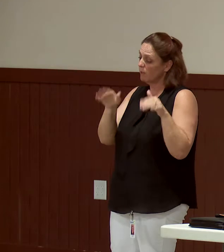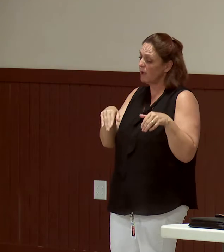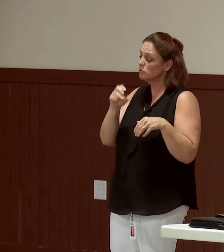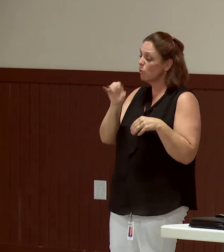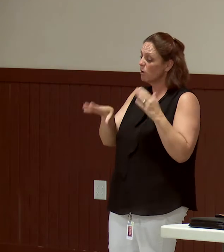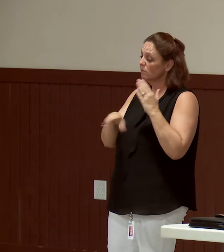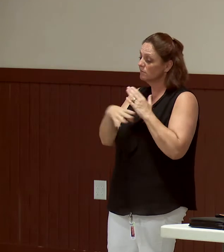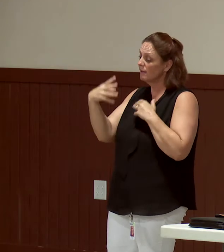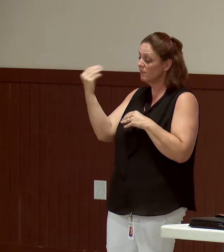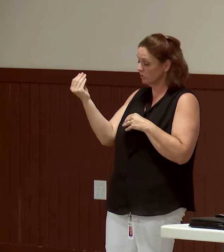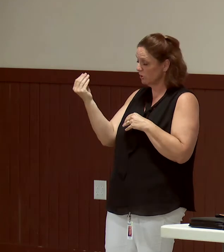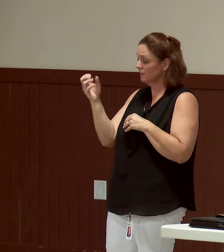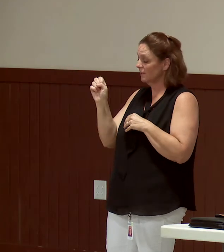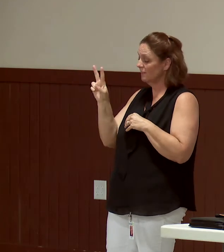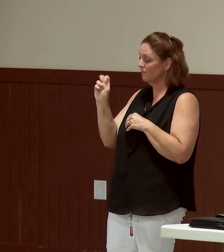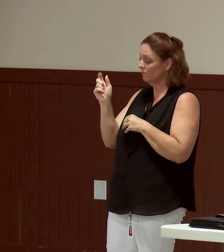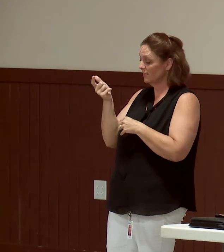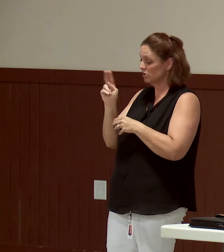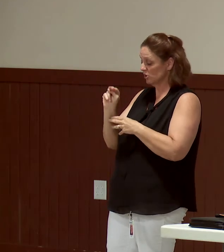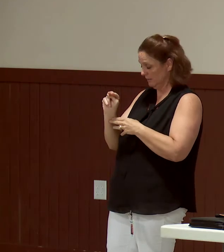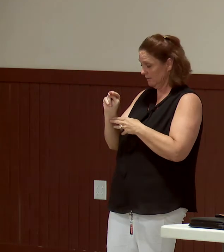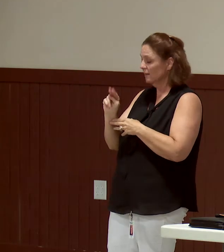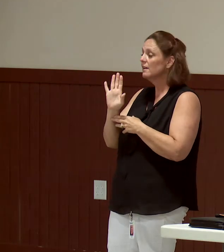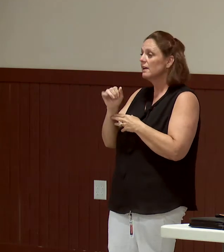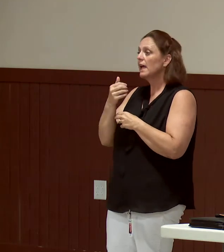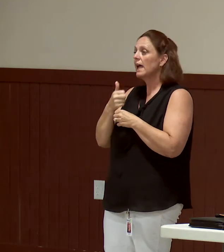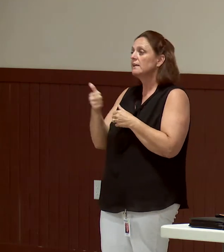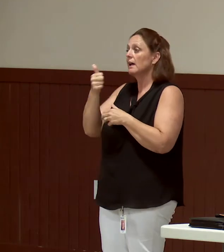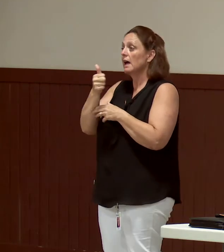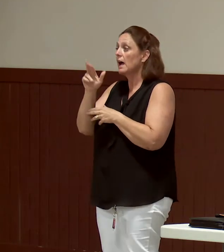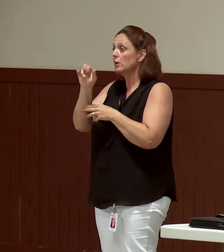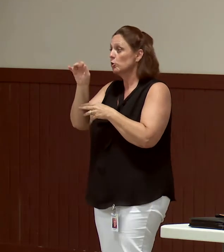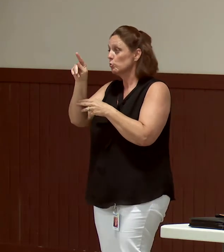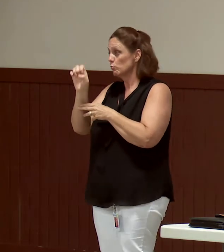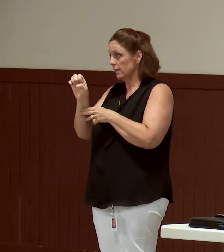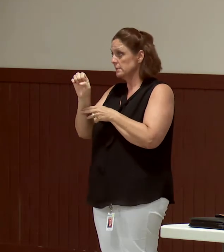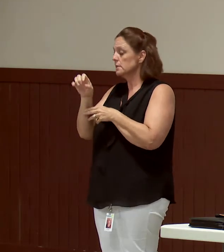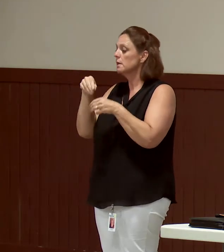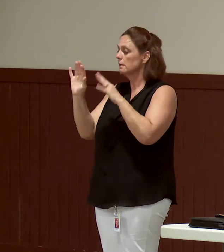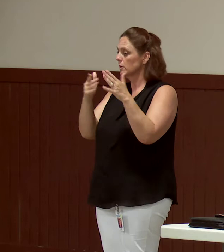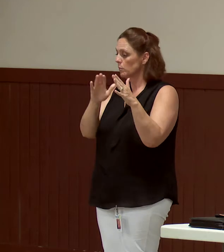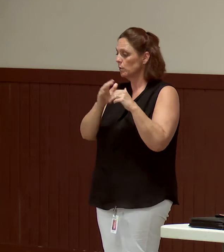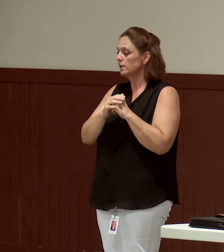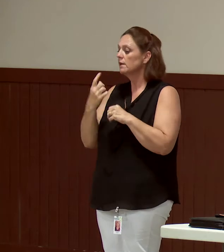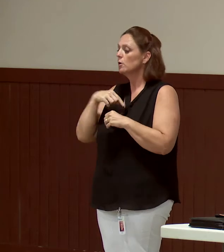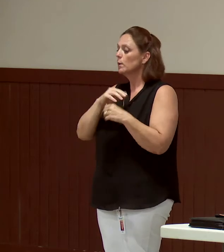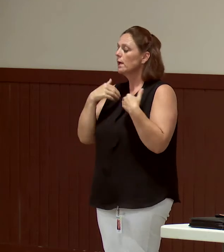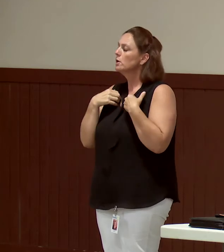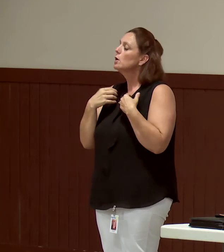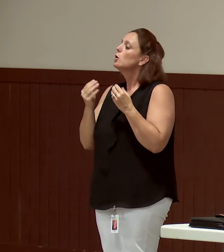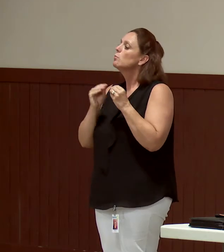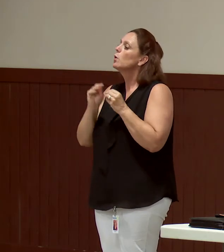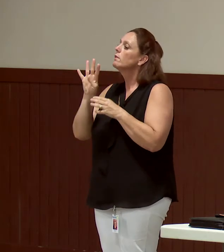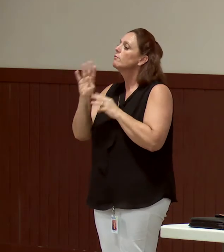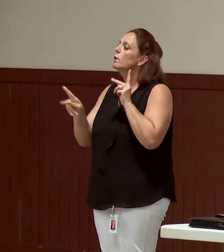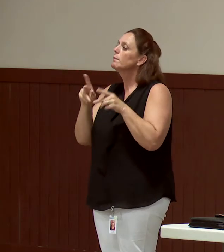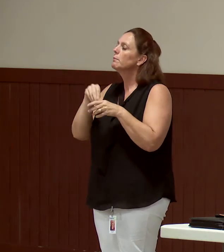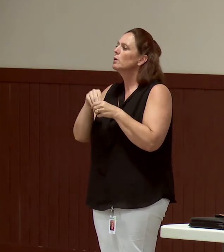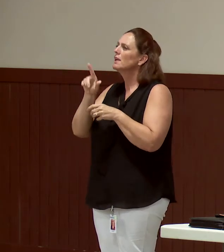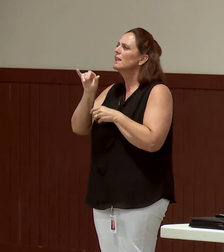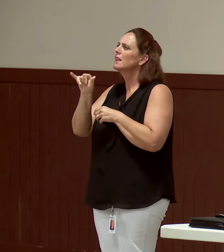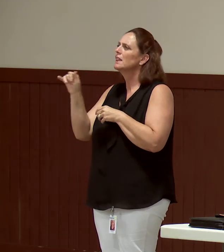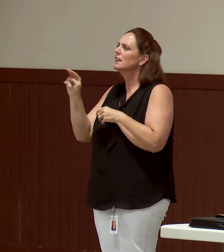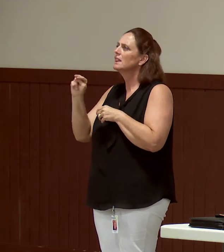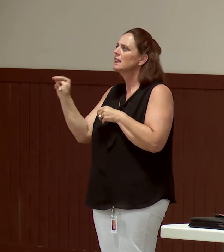moratorium, but prior to that we did have a pretty high rate of evictions in the community. We had more than 4 households in Linn County receiving